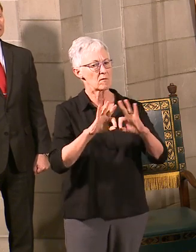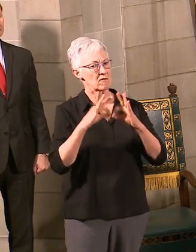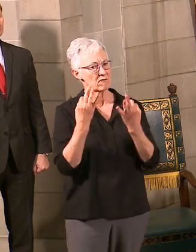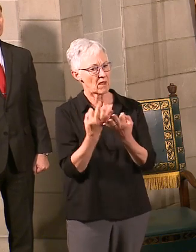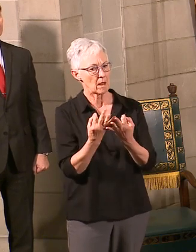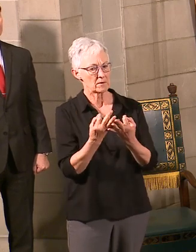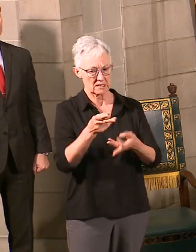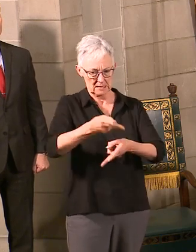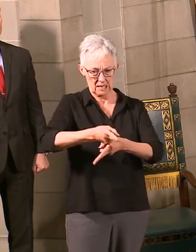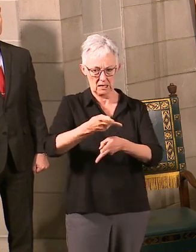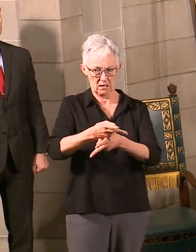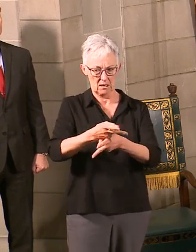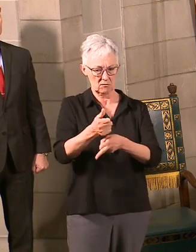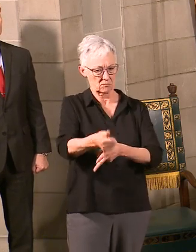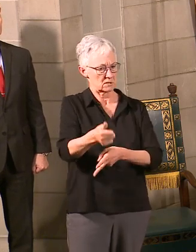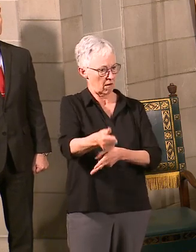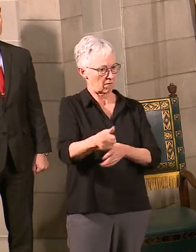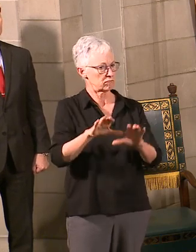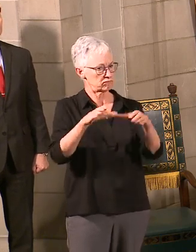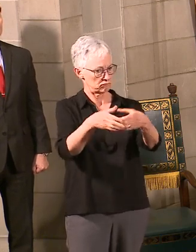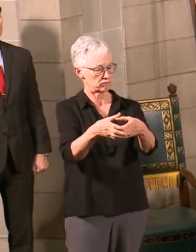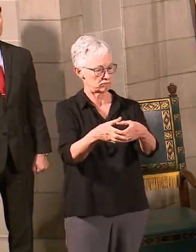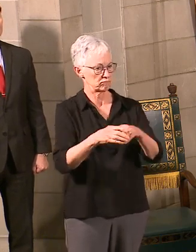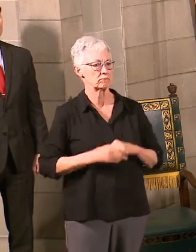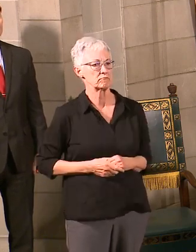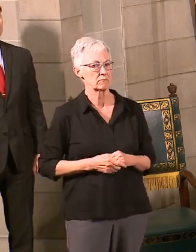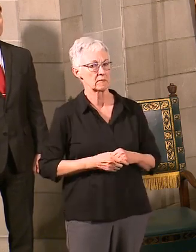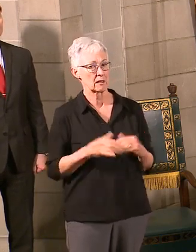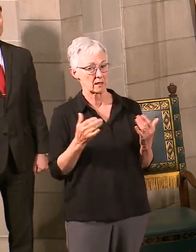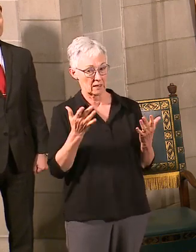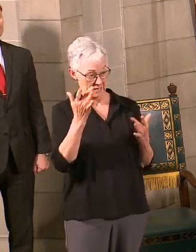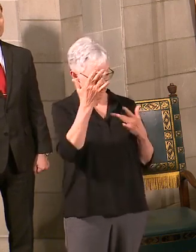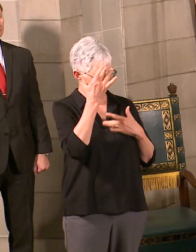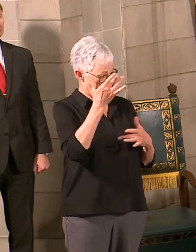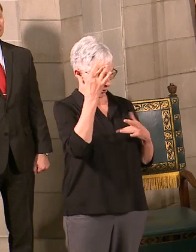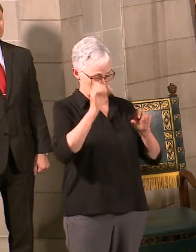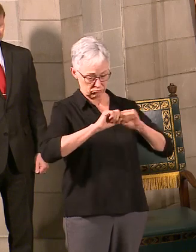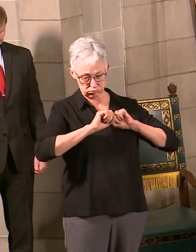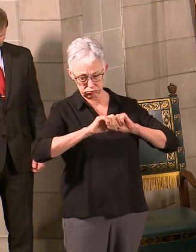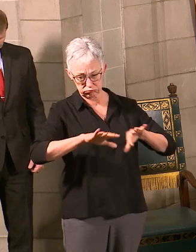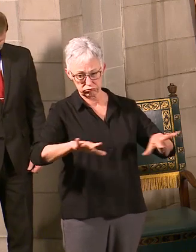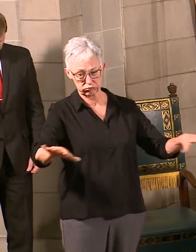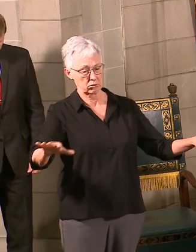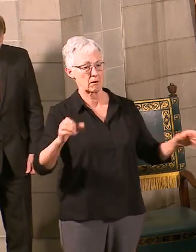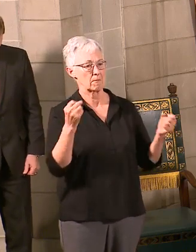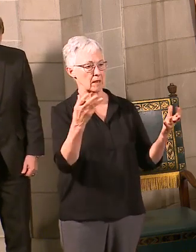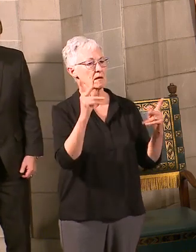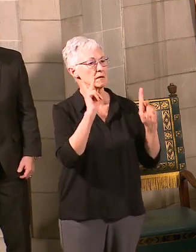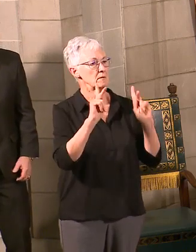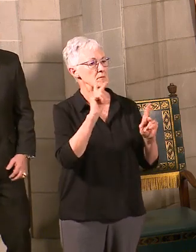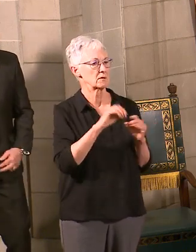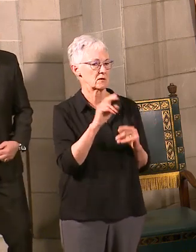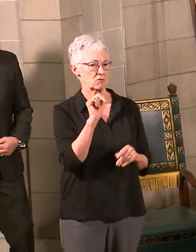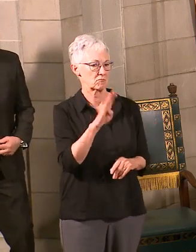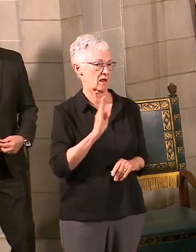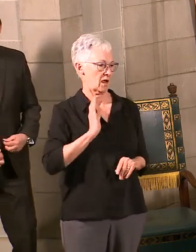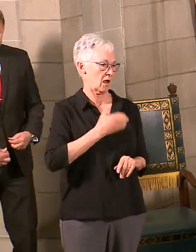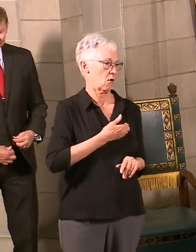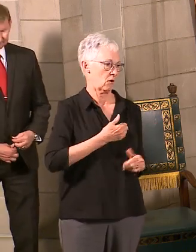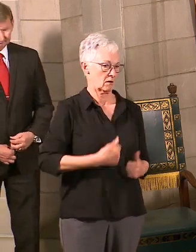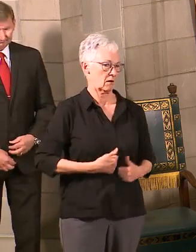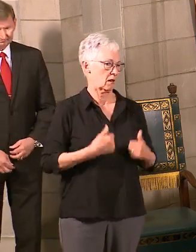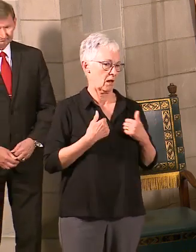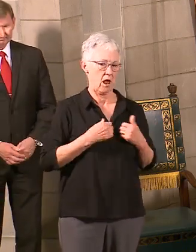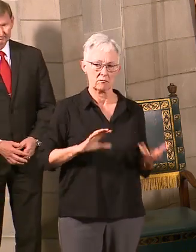public health crisis has caused a significant disruption in the lives of Nebraskans and for all Nebraskan families, including those